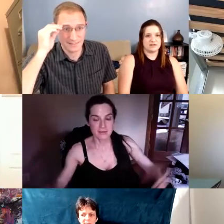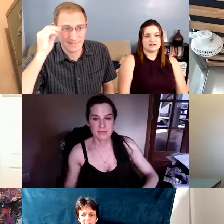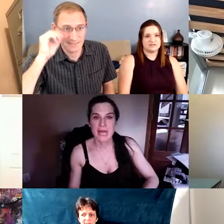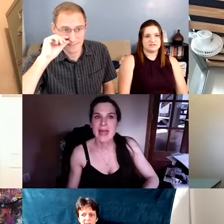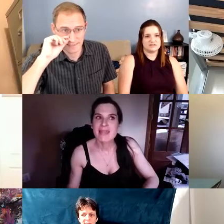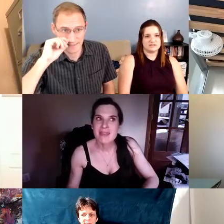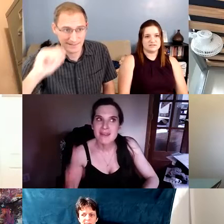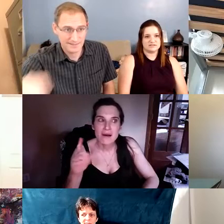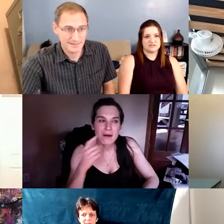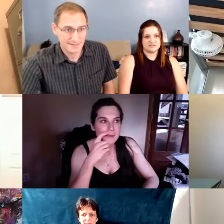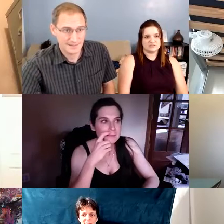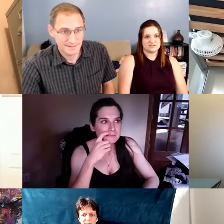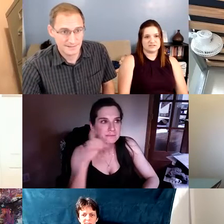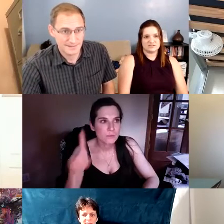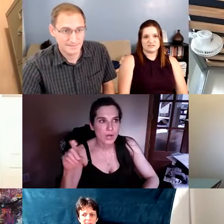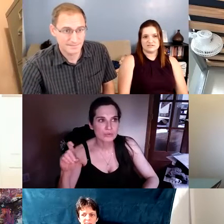nightmare.